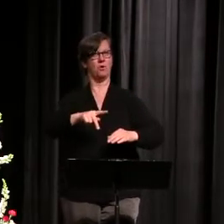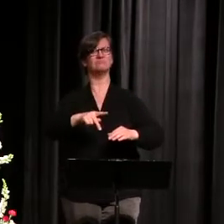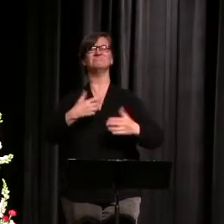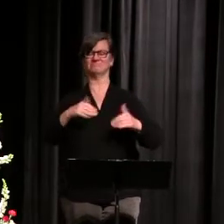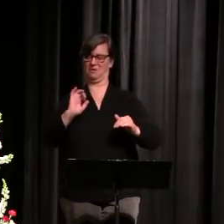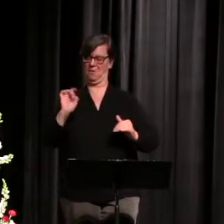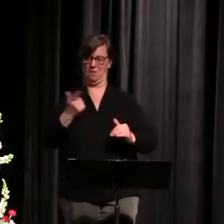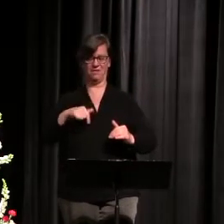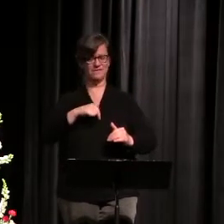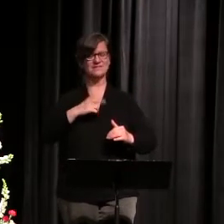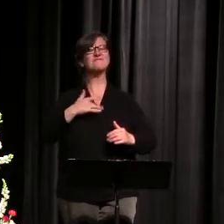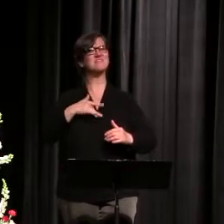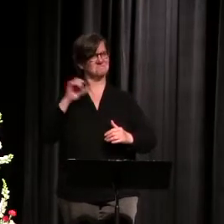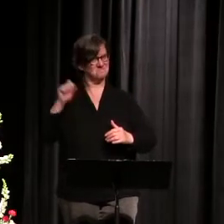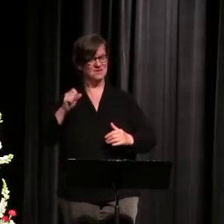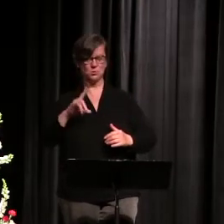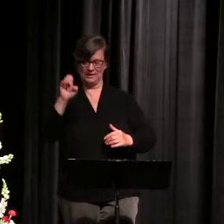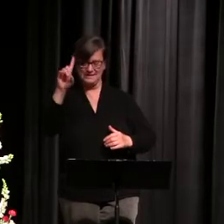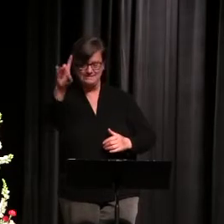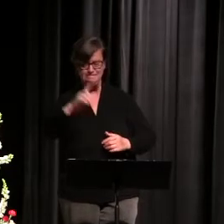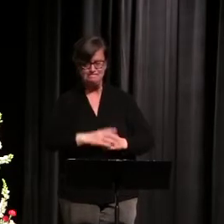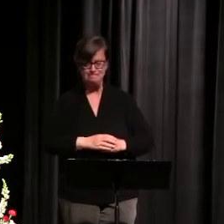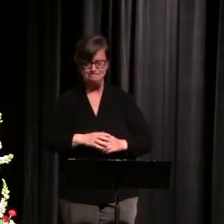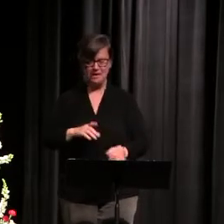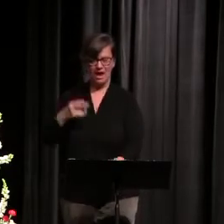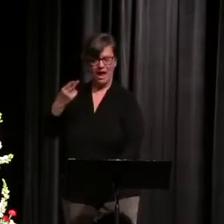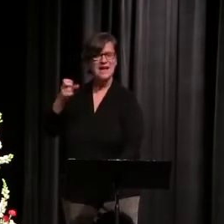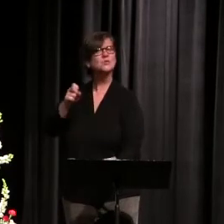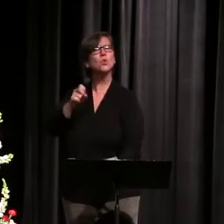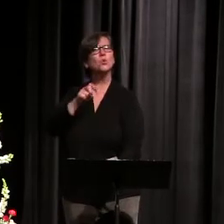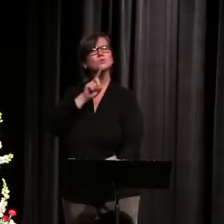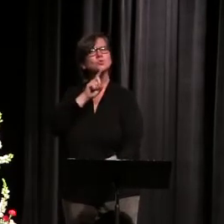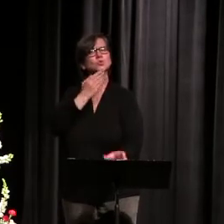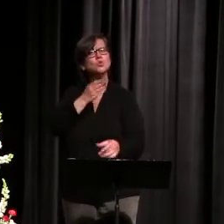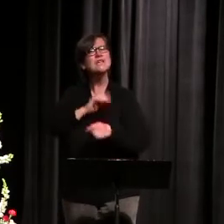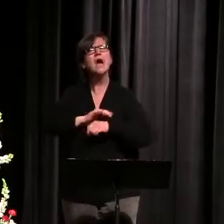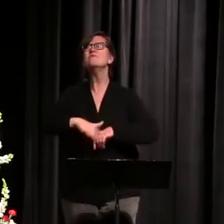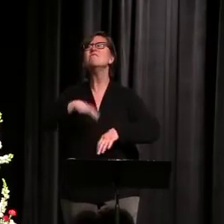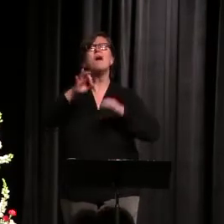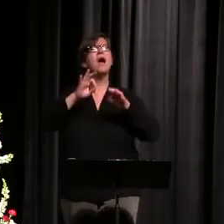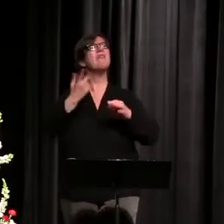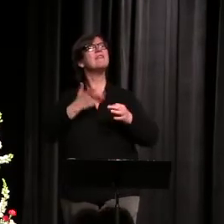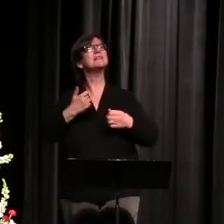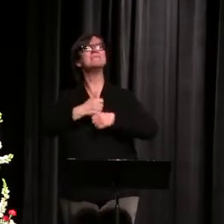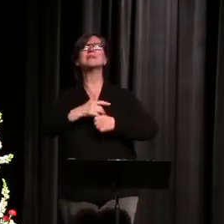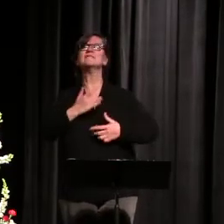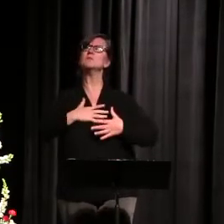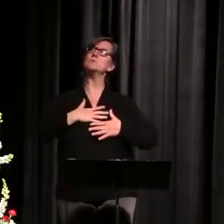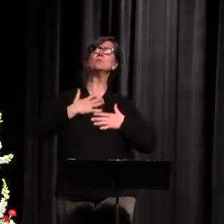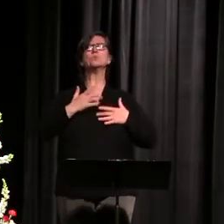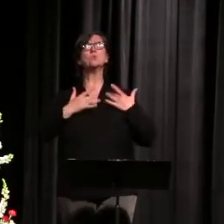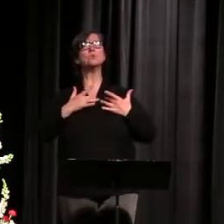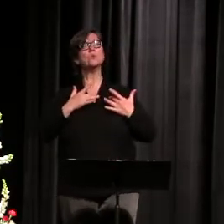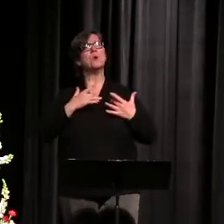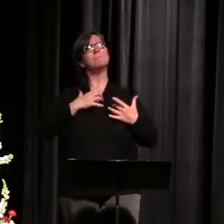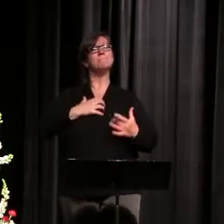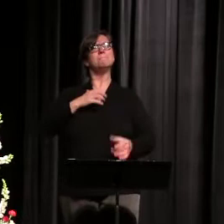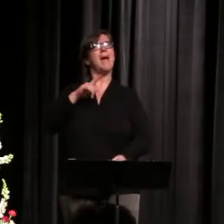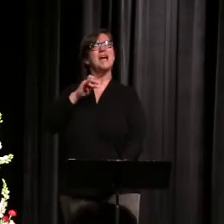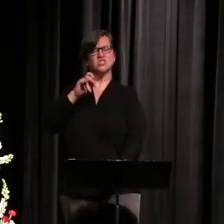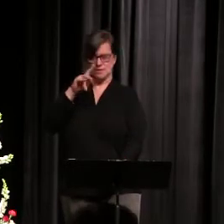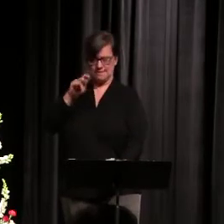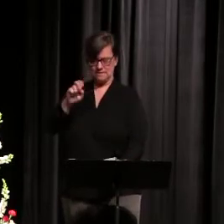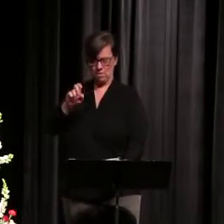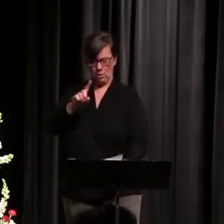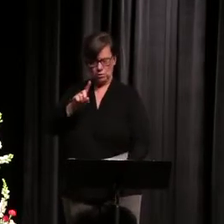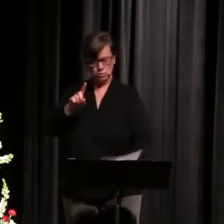interests and discover what makes us all unique. Whether it's sports, many of which winning big titles like sectional champions, as well as